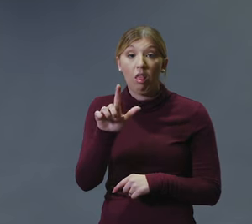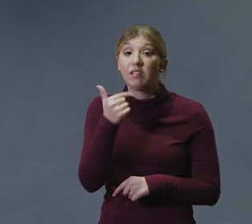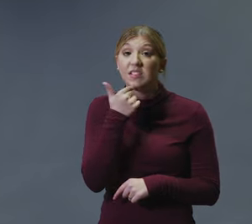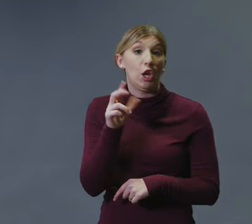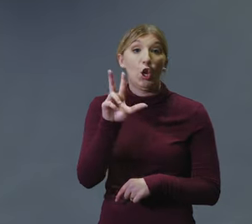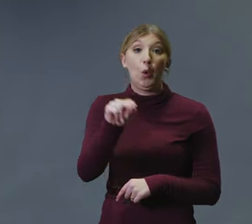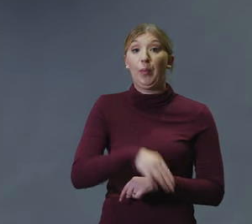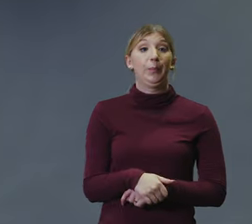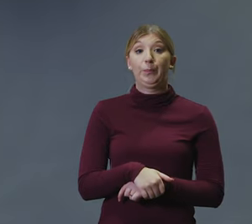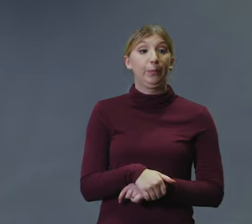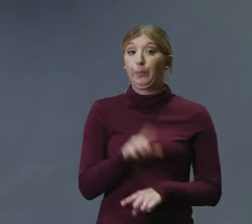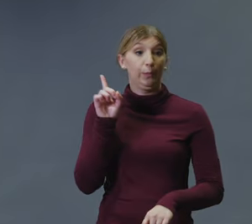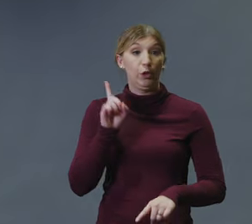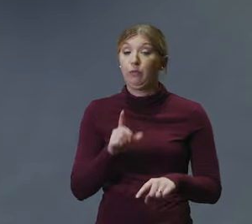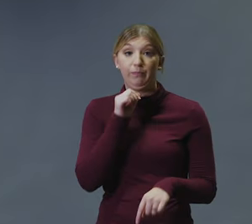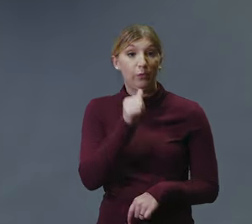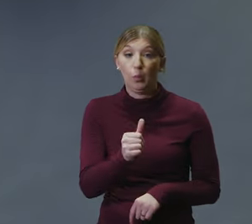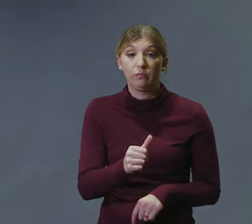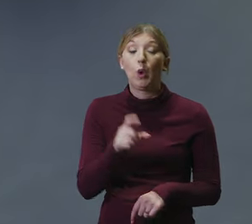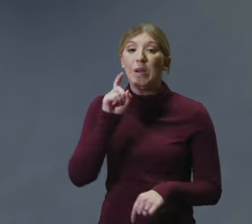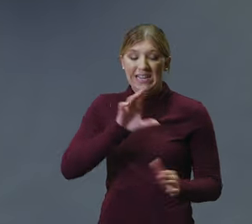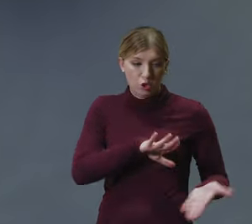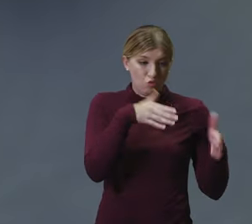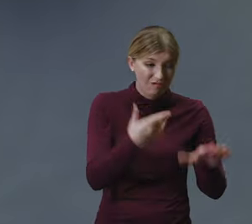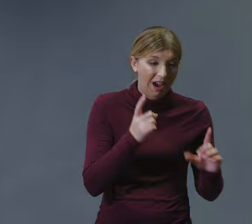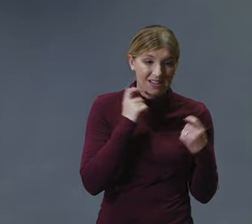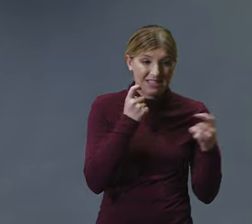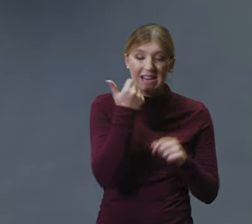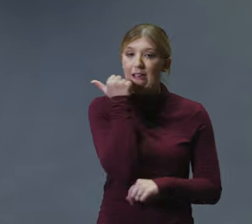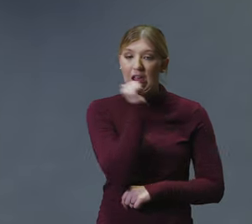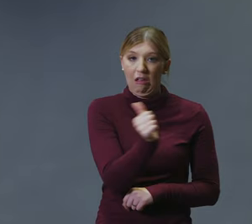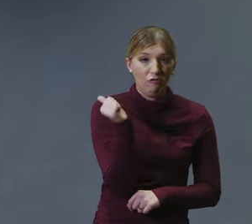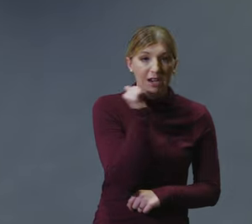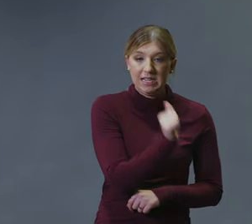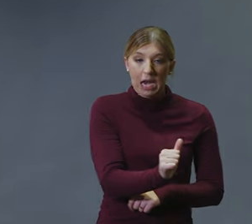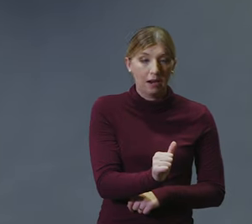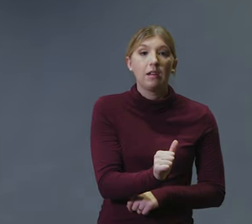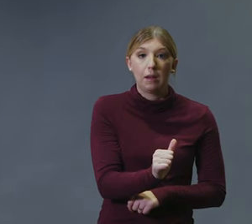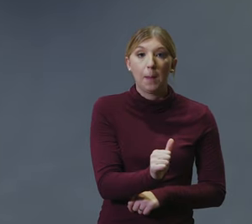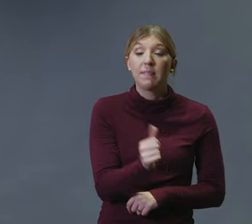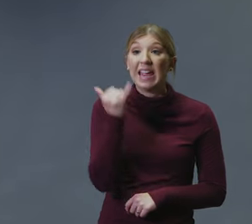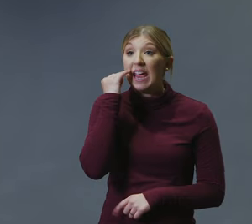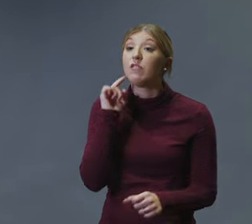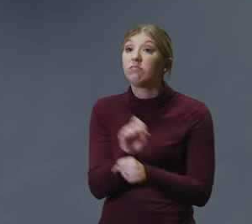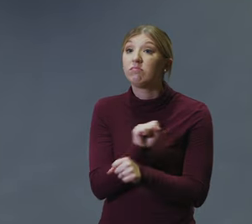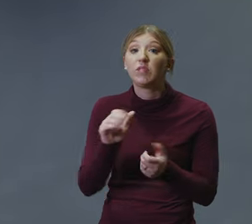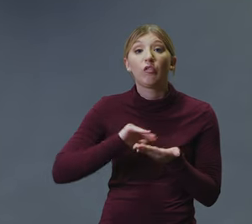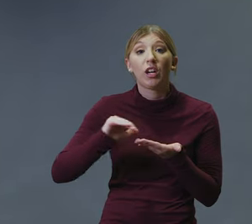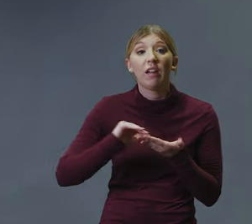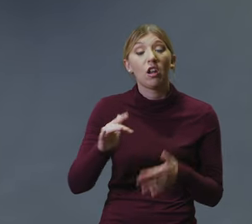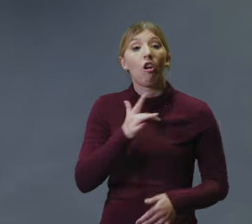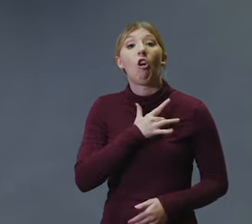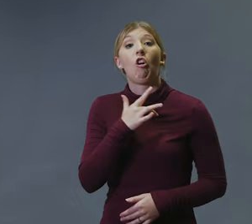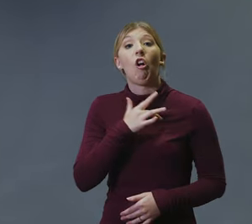Don't you dare do that. We have to die to sin daily. And if we have really been forgiven, we will have our hearts